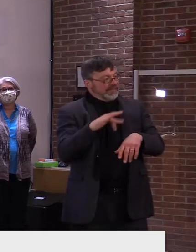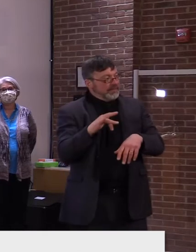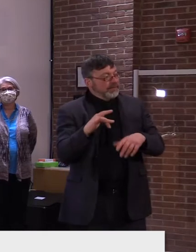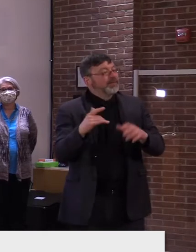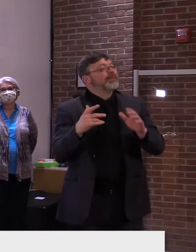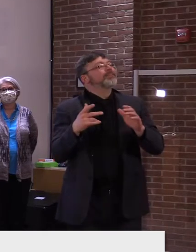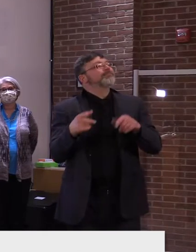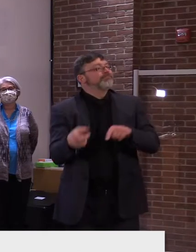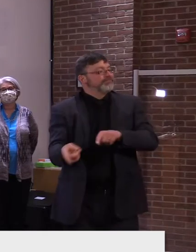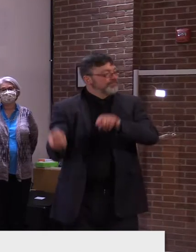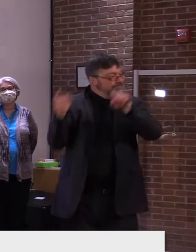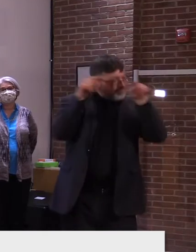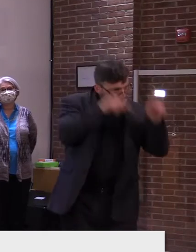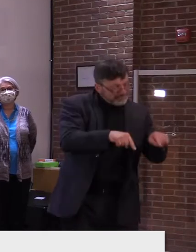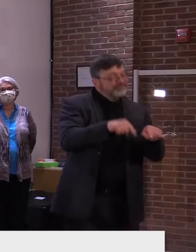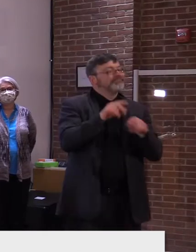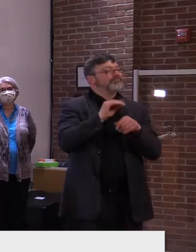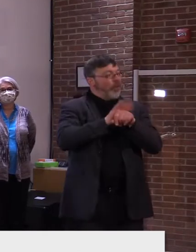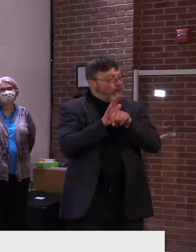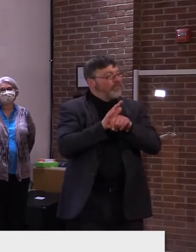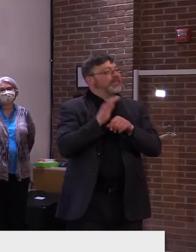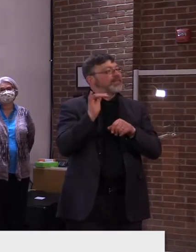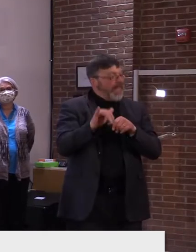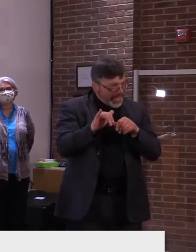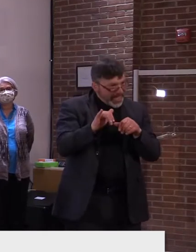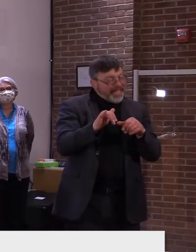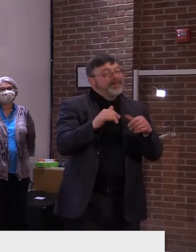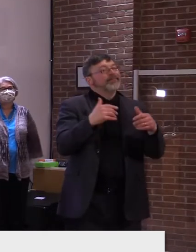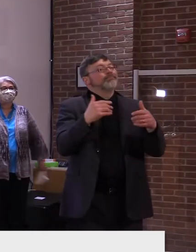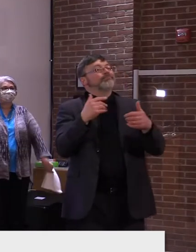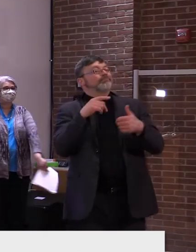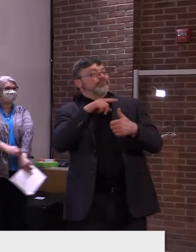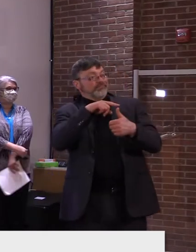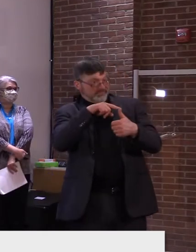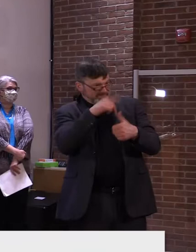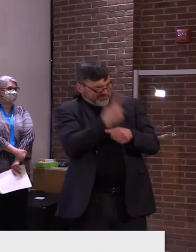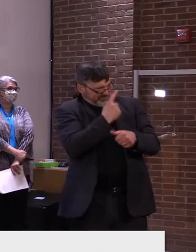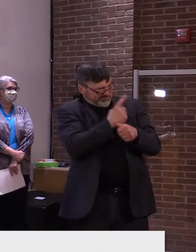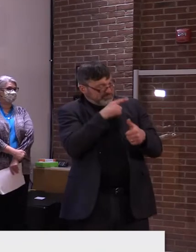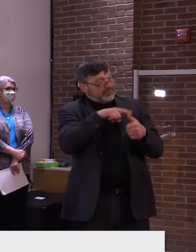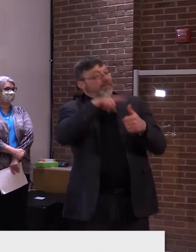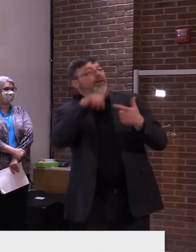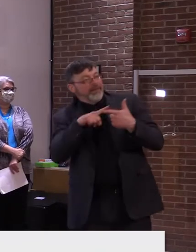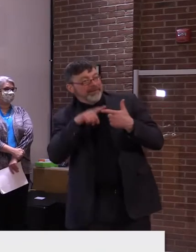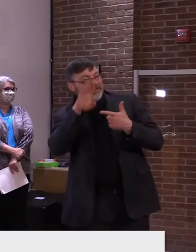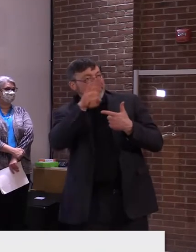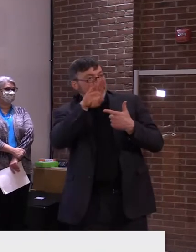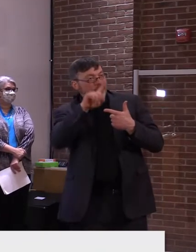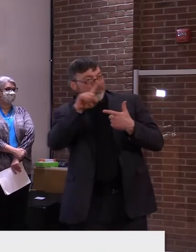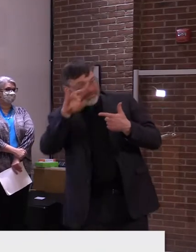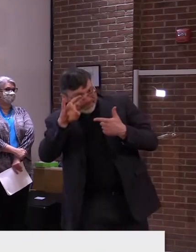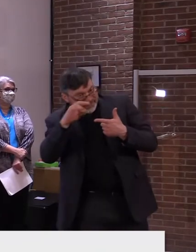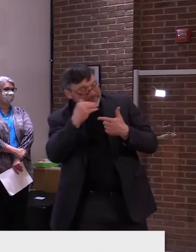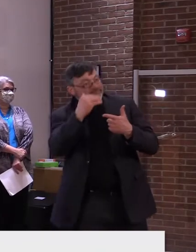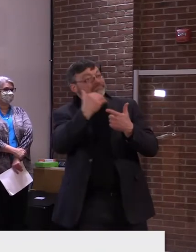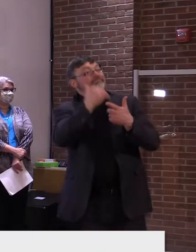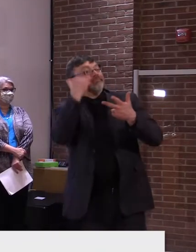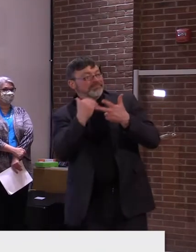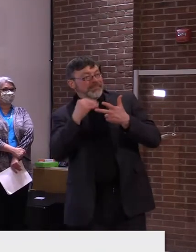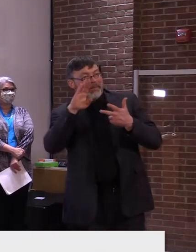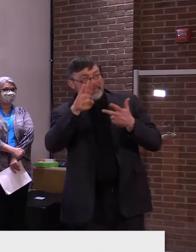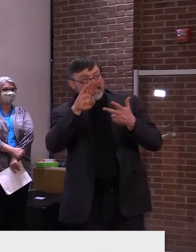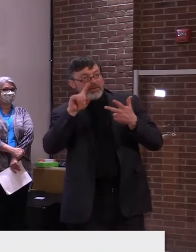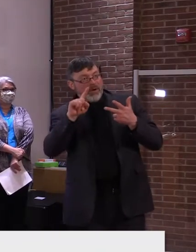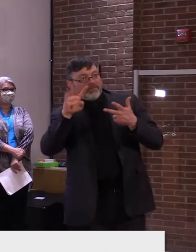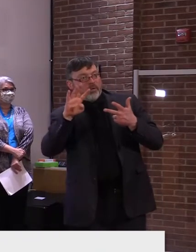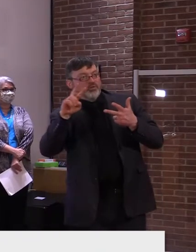right now. There has been, of late, a stalling in the dramatic decreases in new cases of